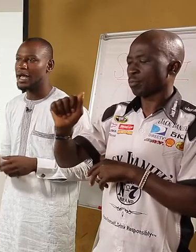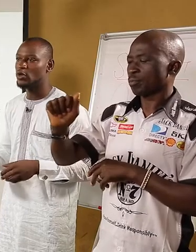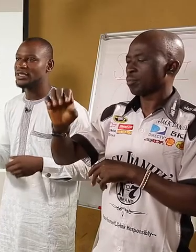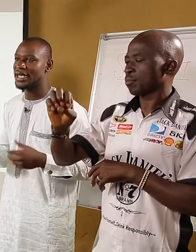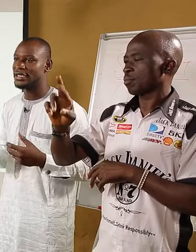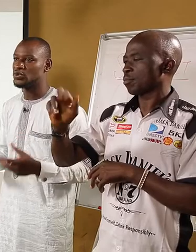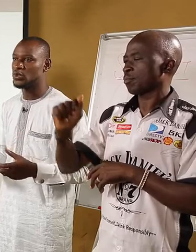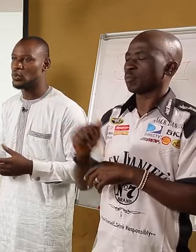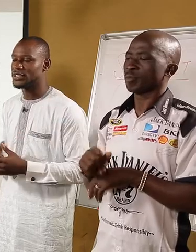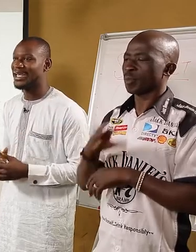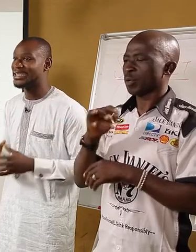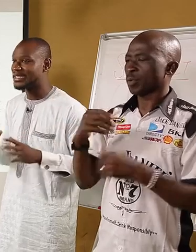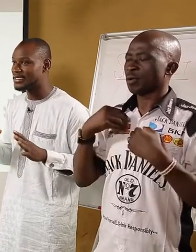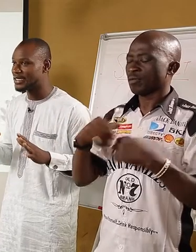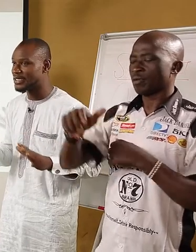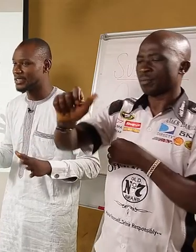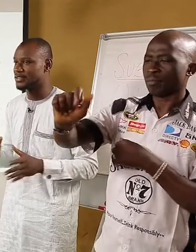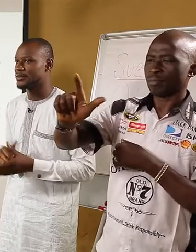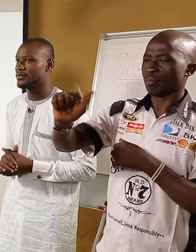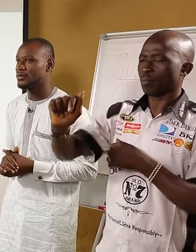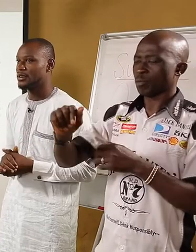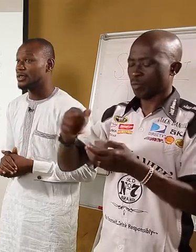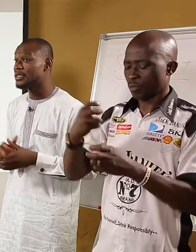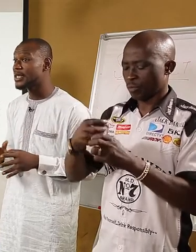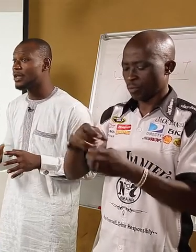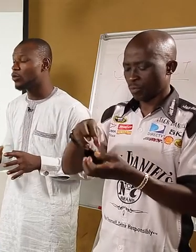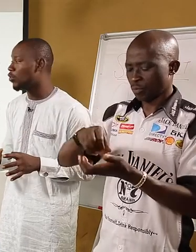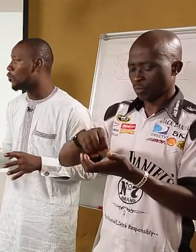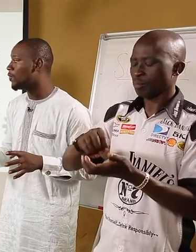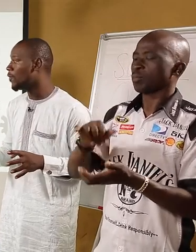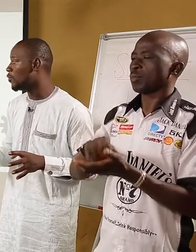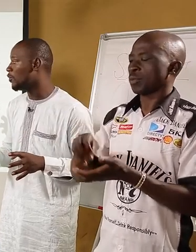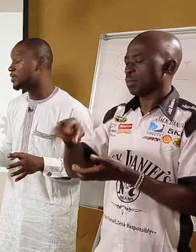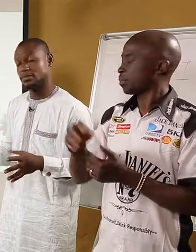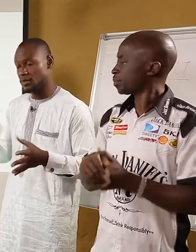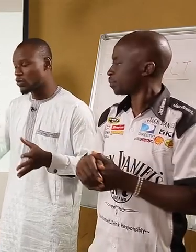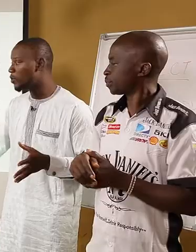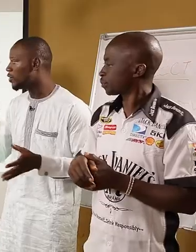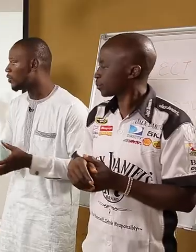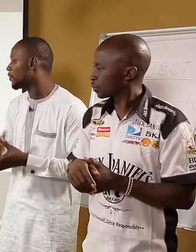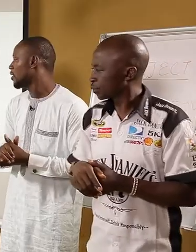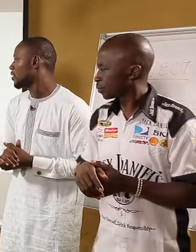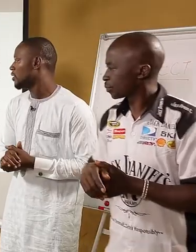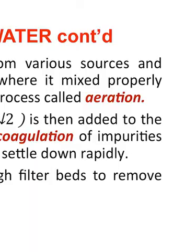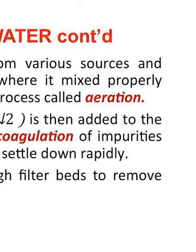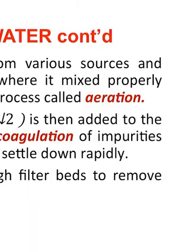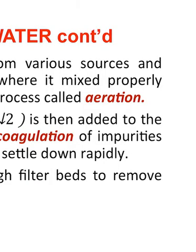Secondly, alum is added to the water in settling tanks. This alum is a compound